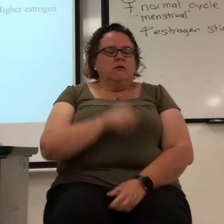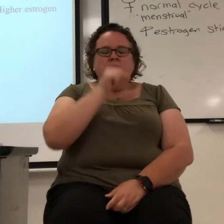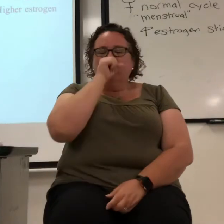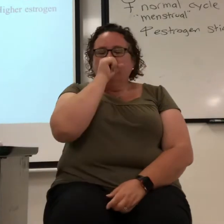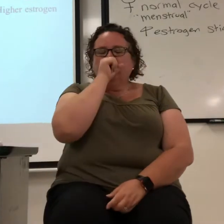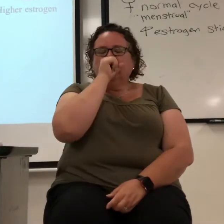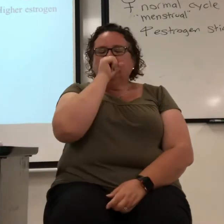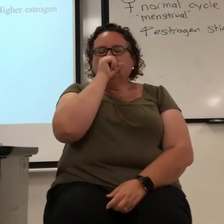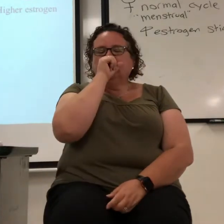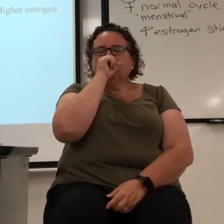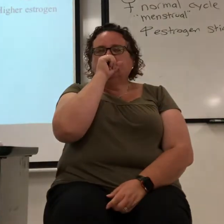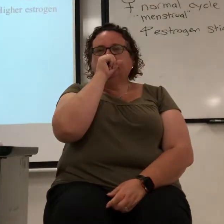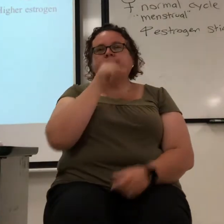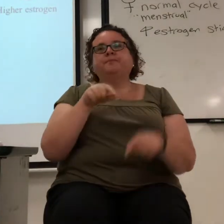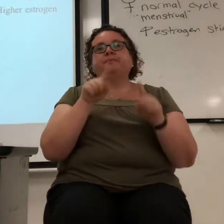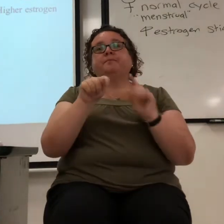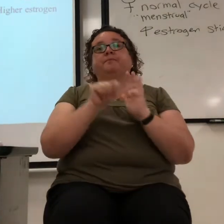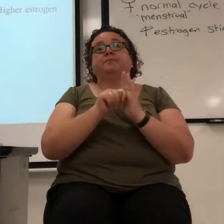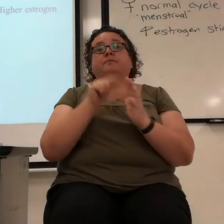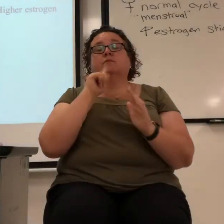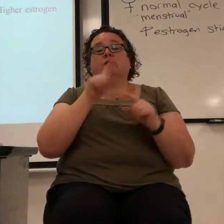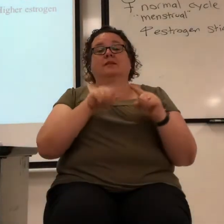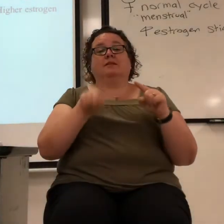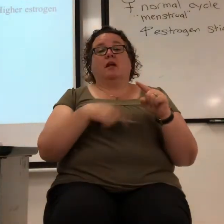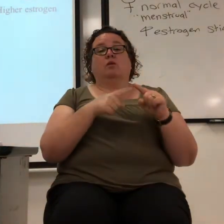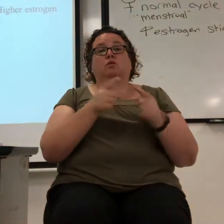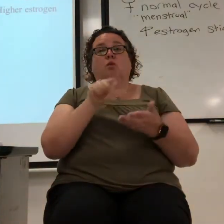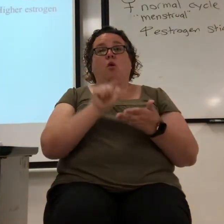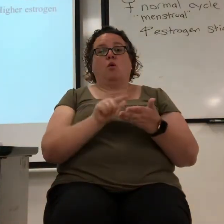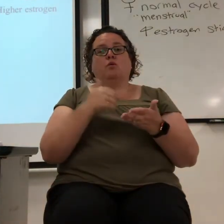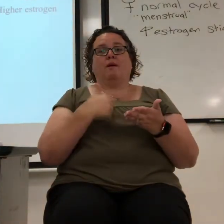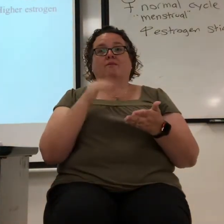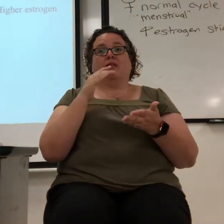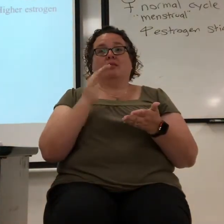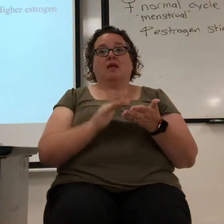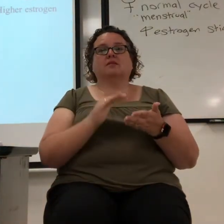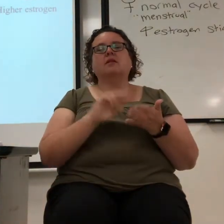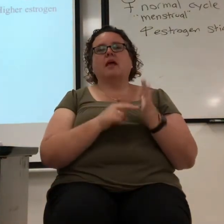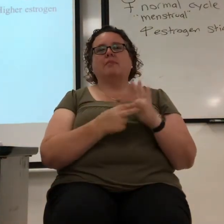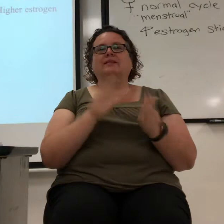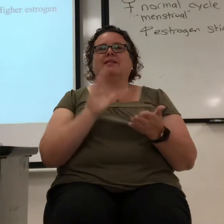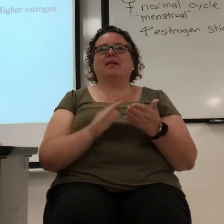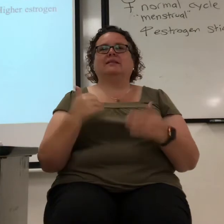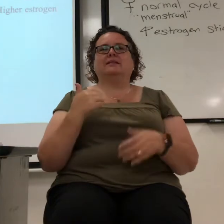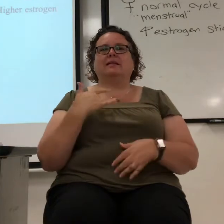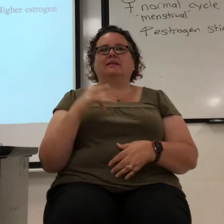So during time when it cycles low, you have less of it, so maybe there's less sensitivity in the breast area.